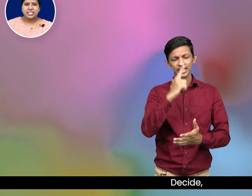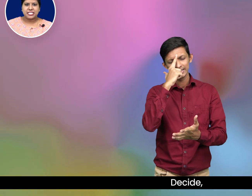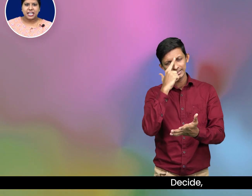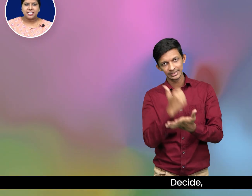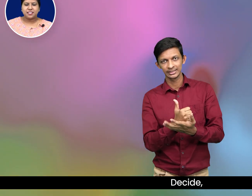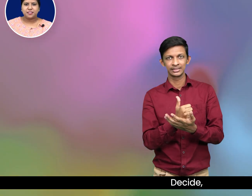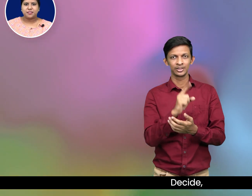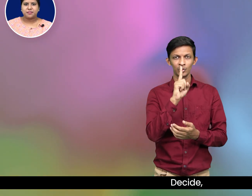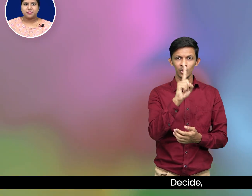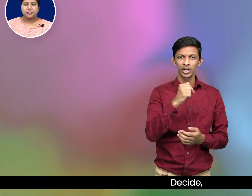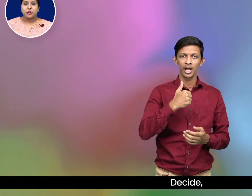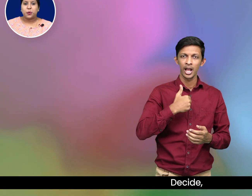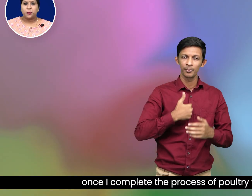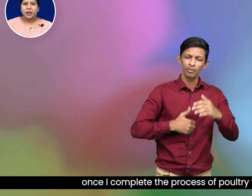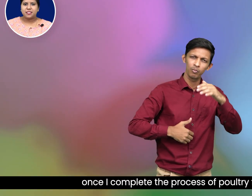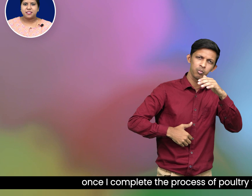Decide.